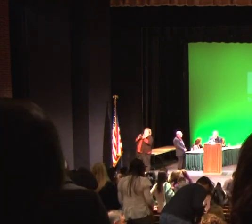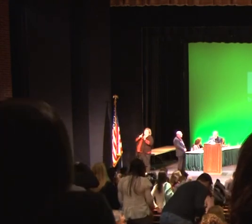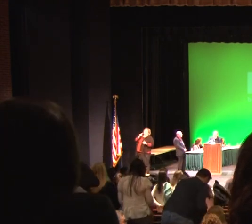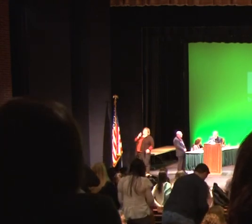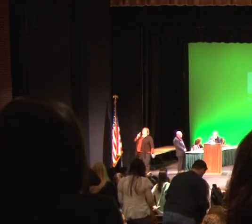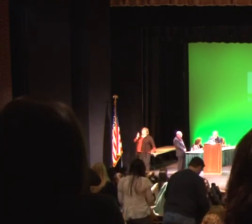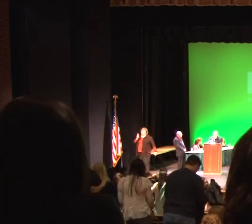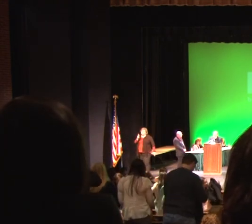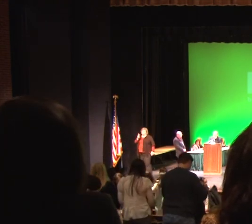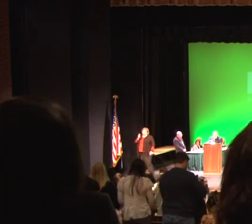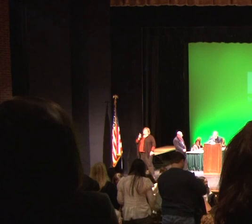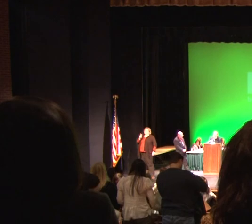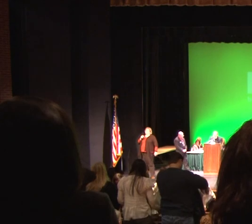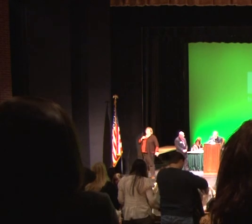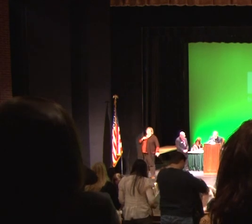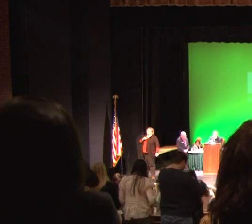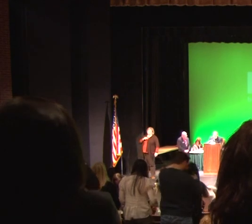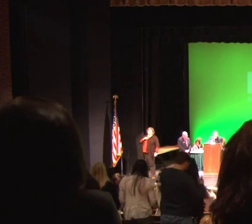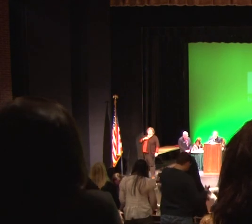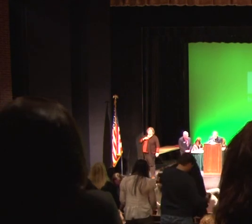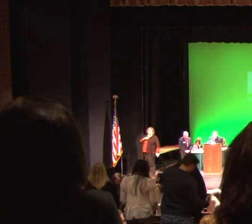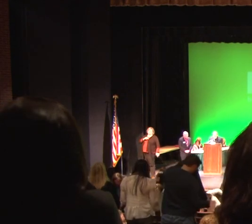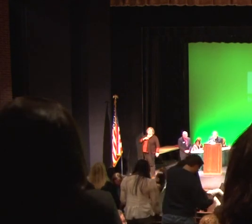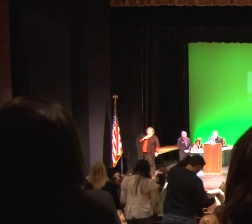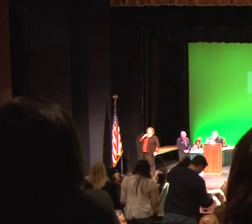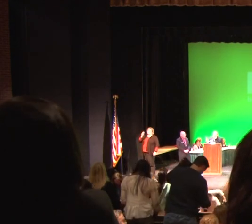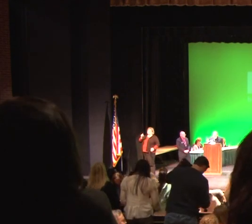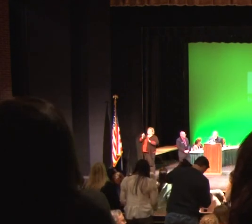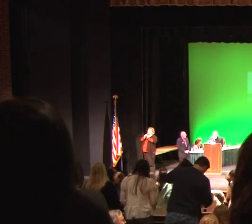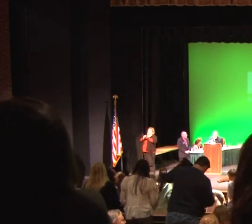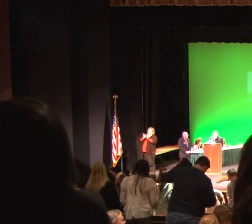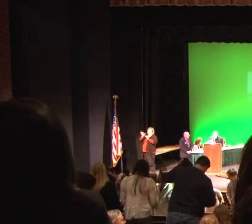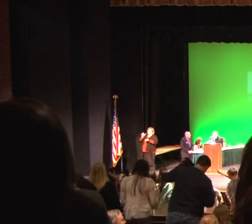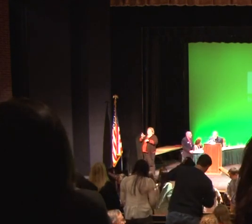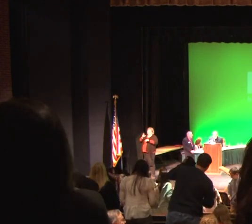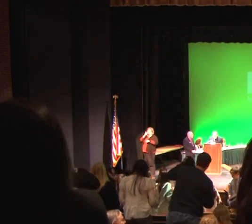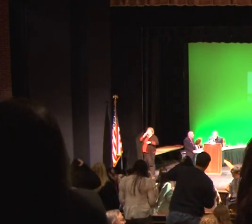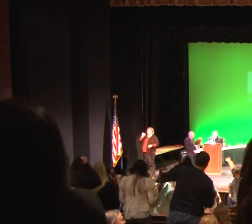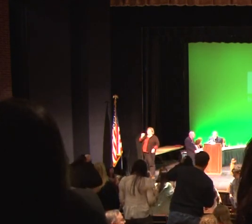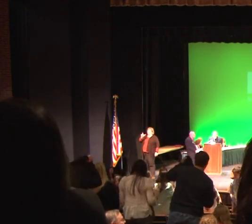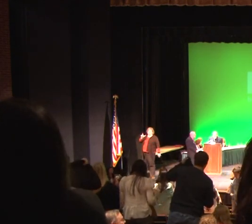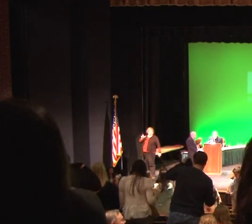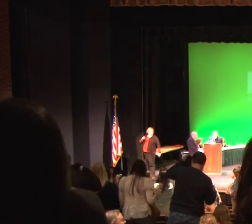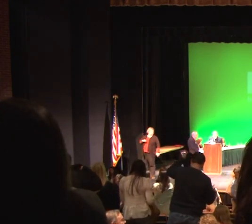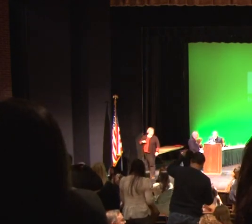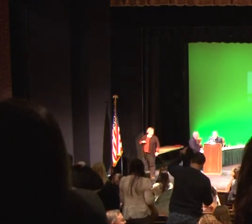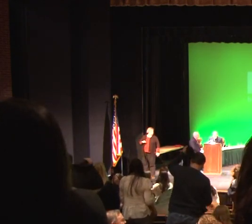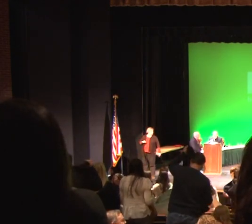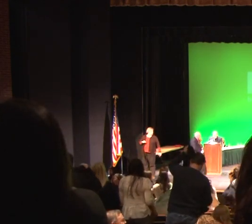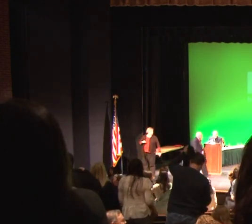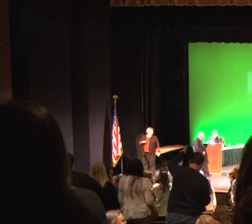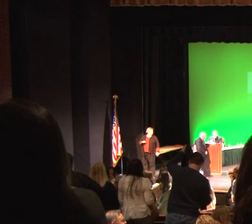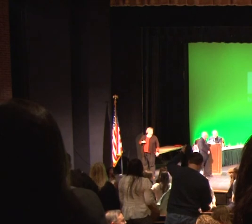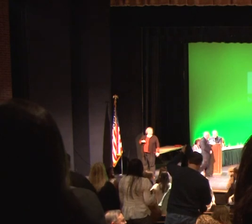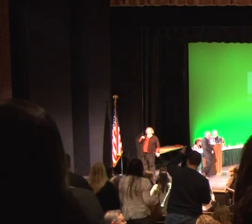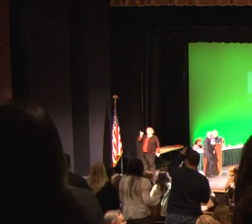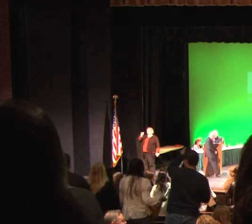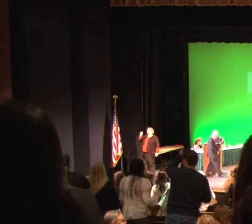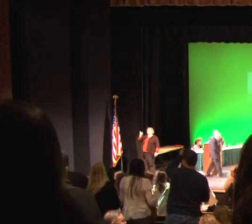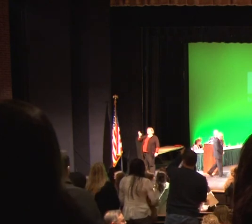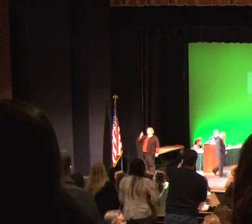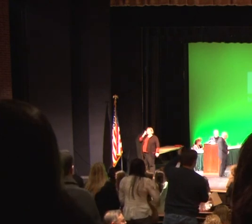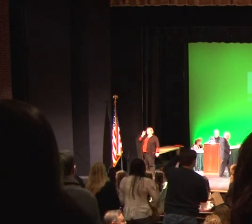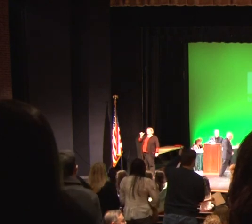third, you also go on to the state fair and see Alex. And the International Science and Engineering Fair,